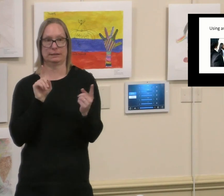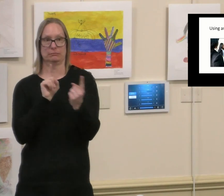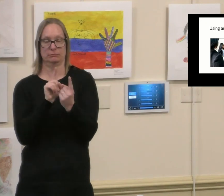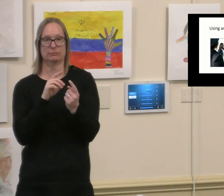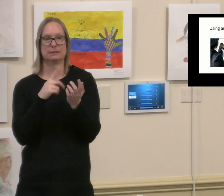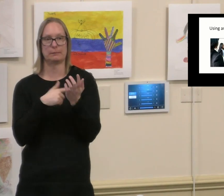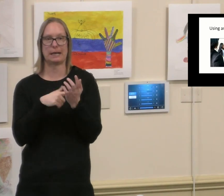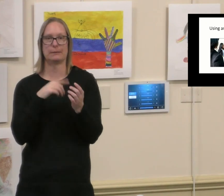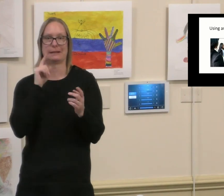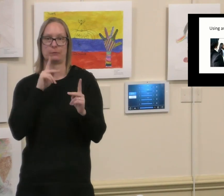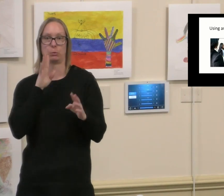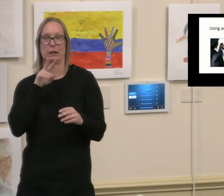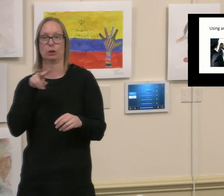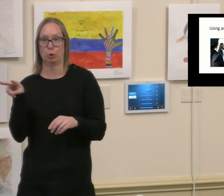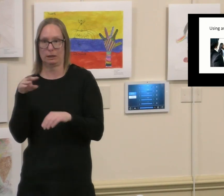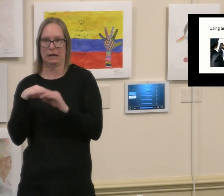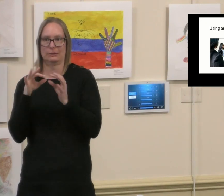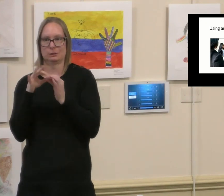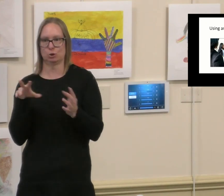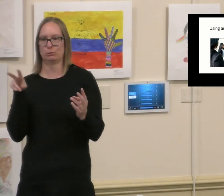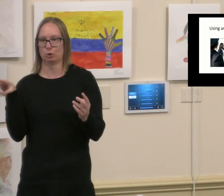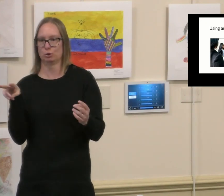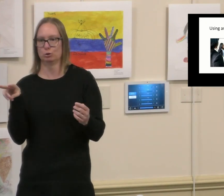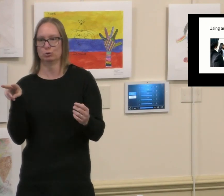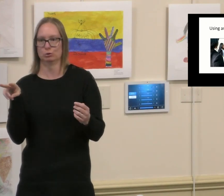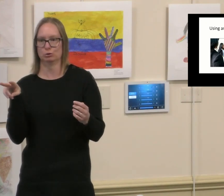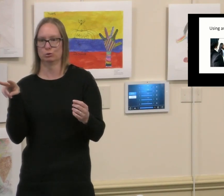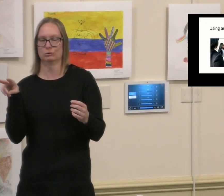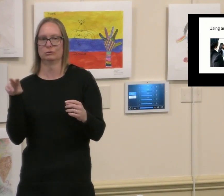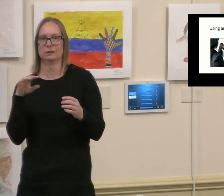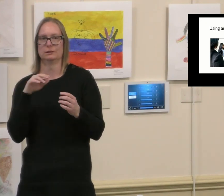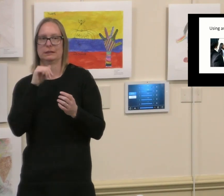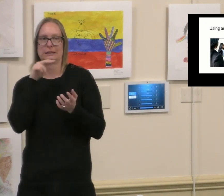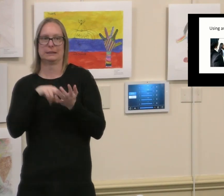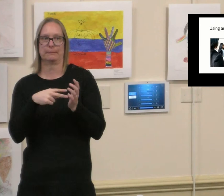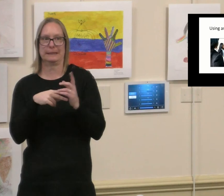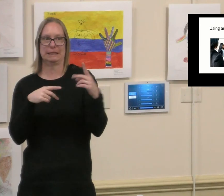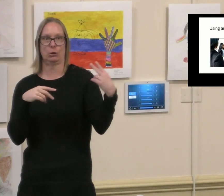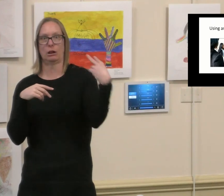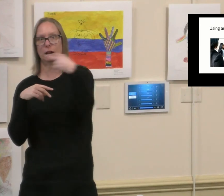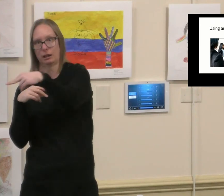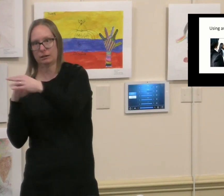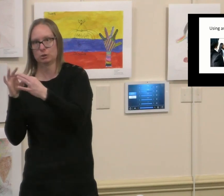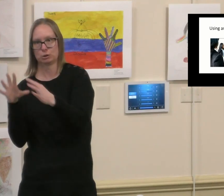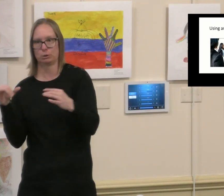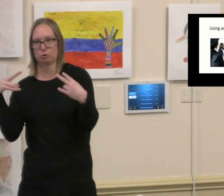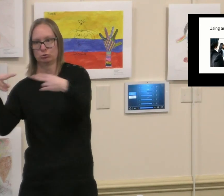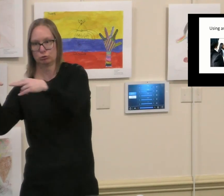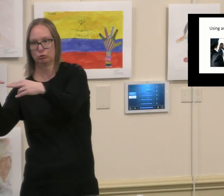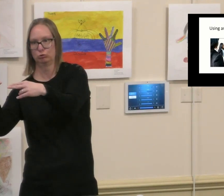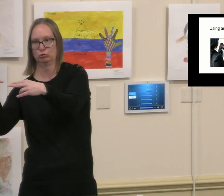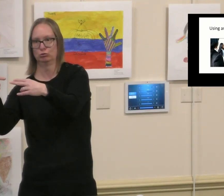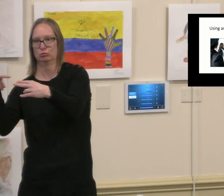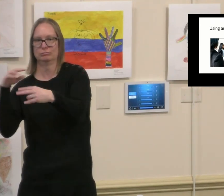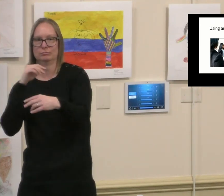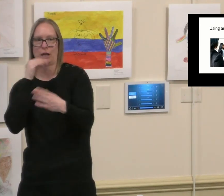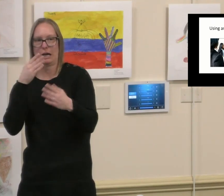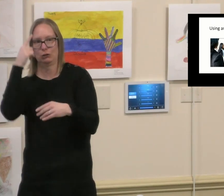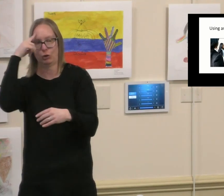appointment, and sometimes a hearing person will look at the interpreter when we are communicating, and I do ask that you don't just look